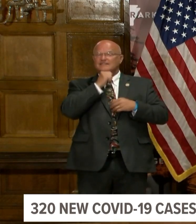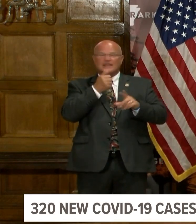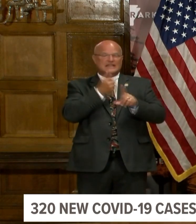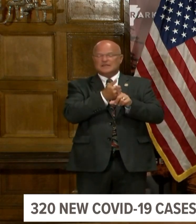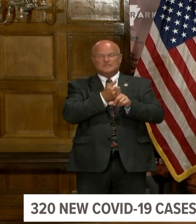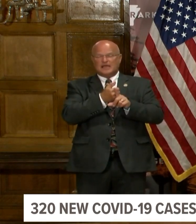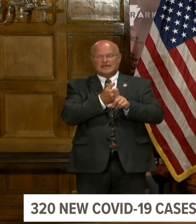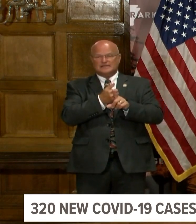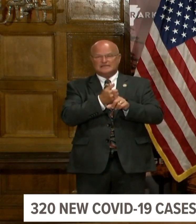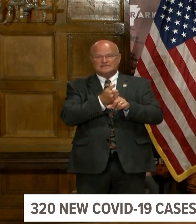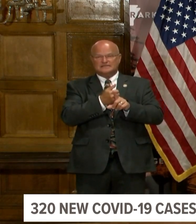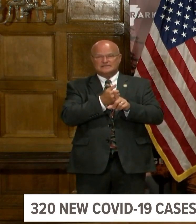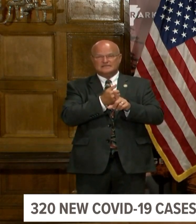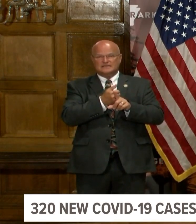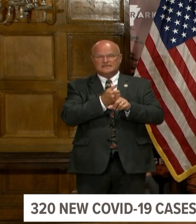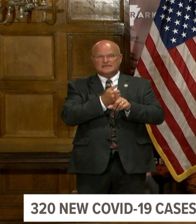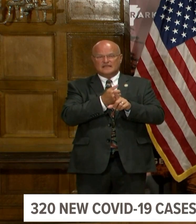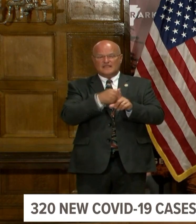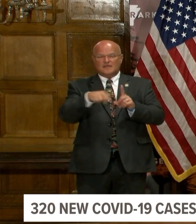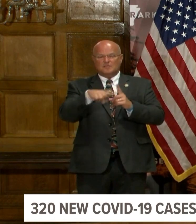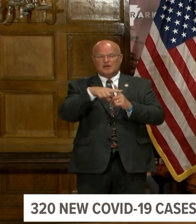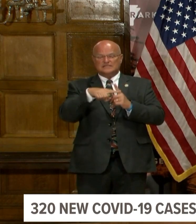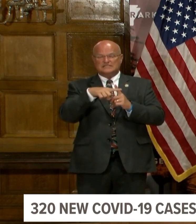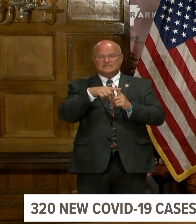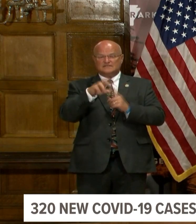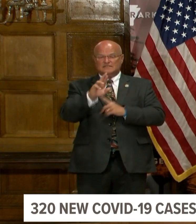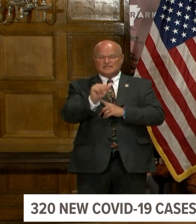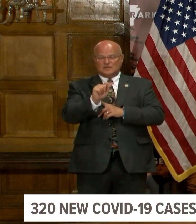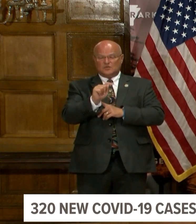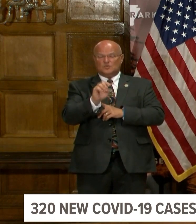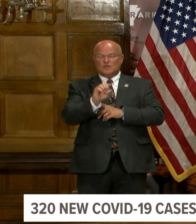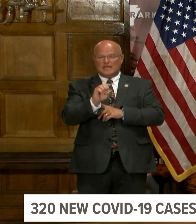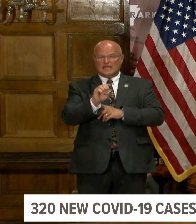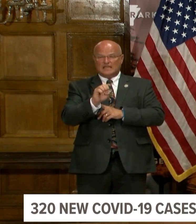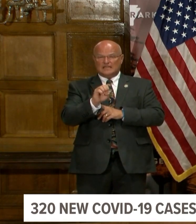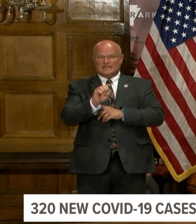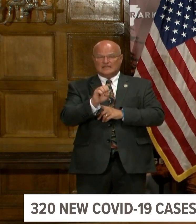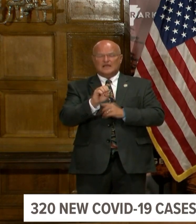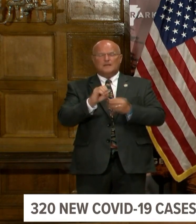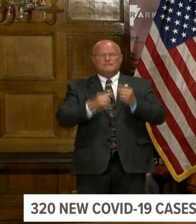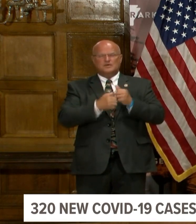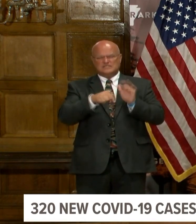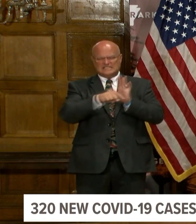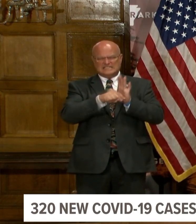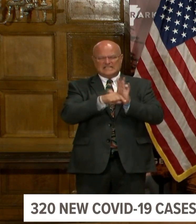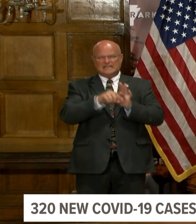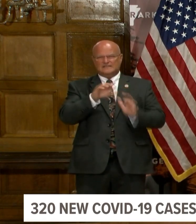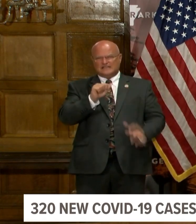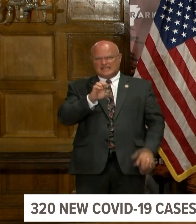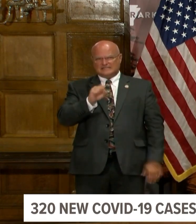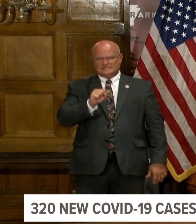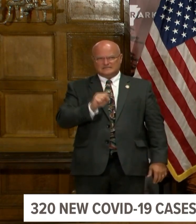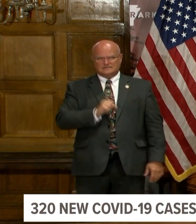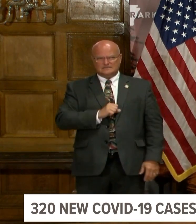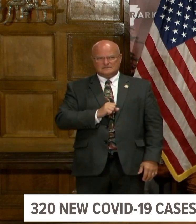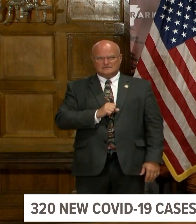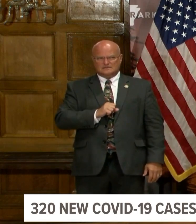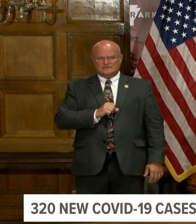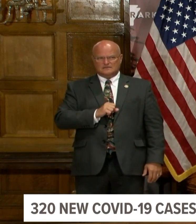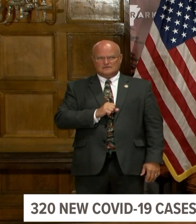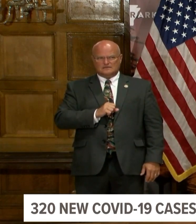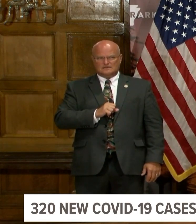impact the positivity rates. Okay, these are primarily negative cases. Well, it won't